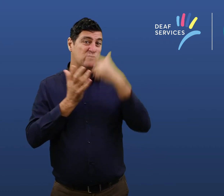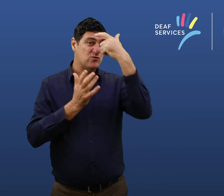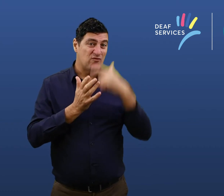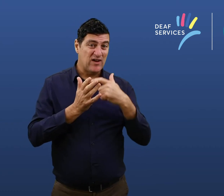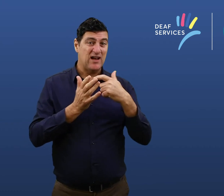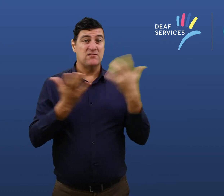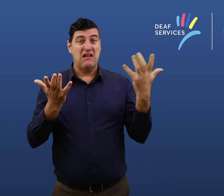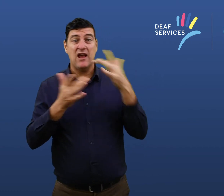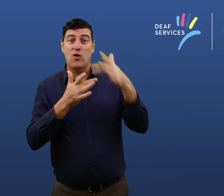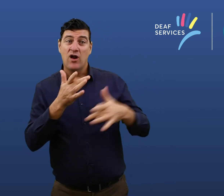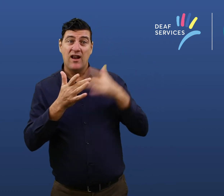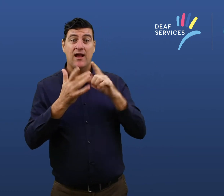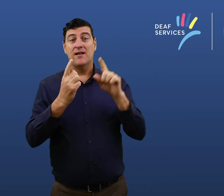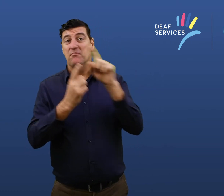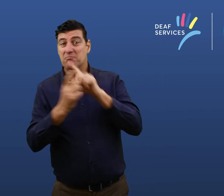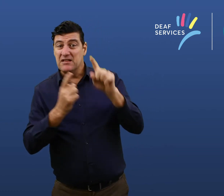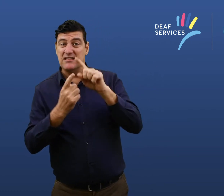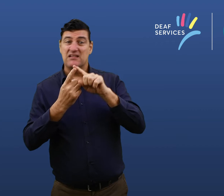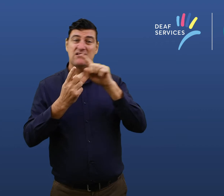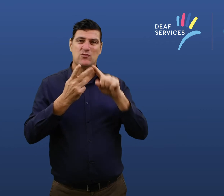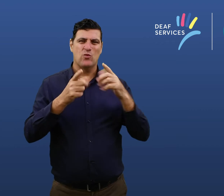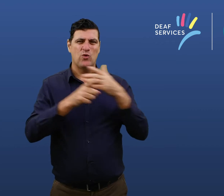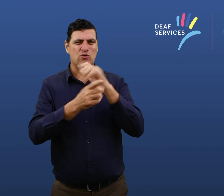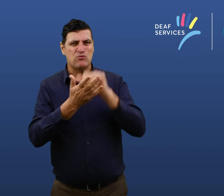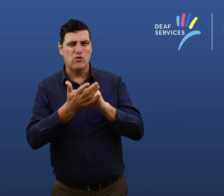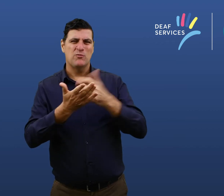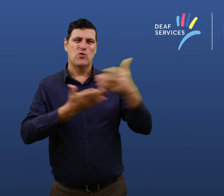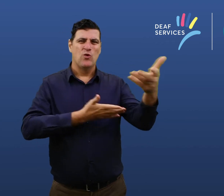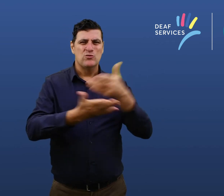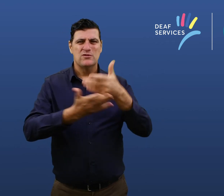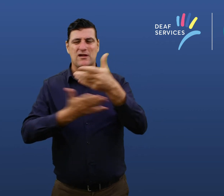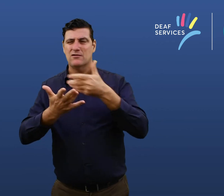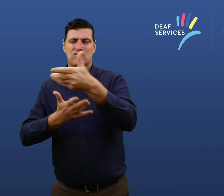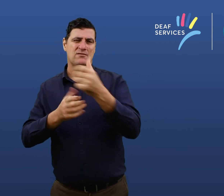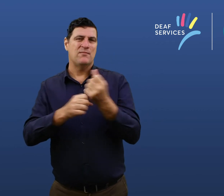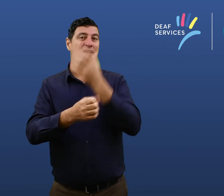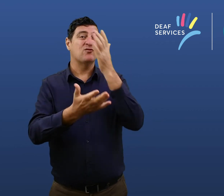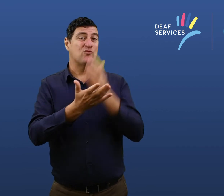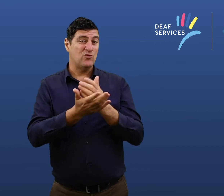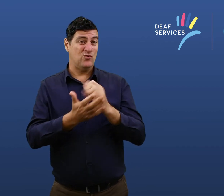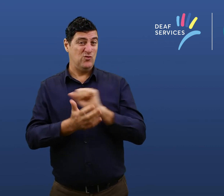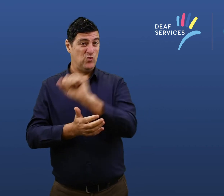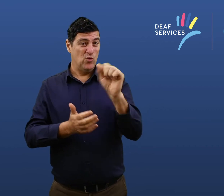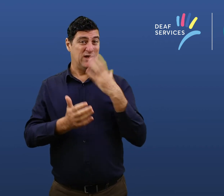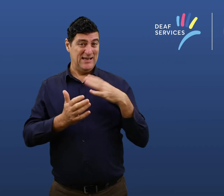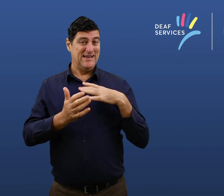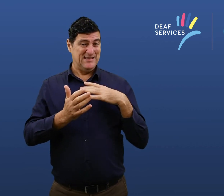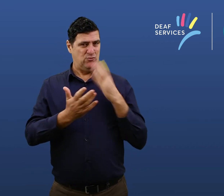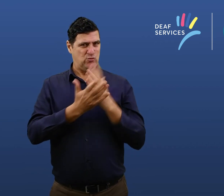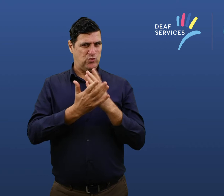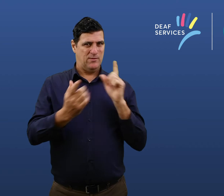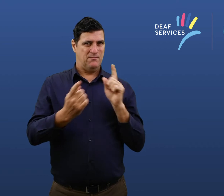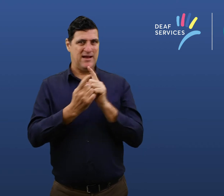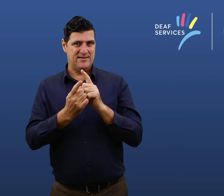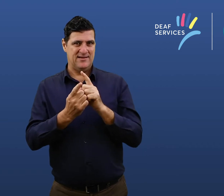having a series of face-to-face and online meetings, workshops, and consultations to